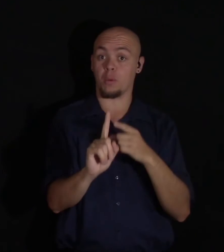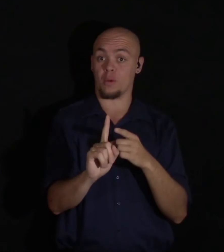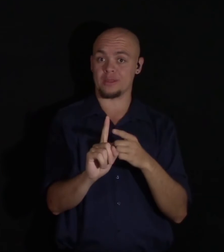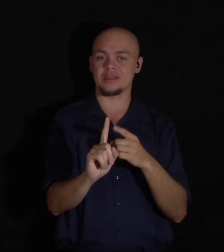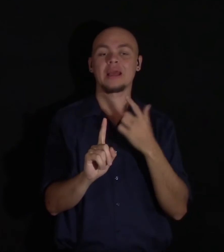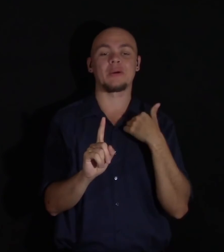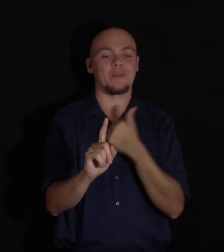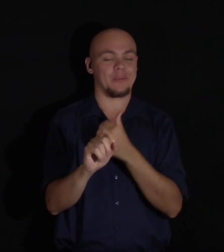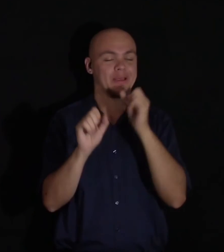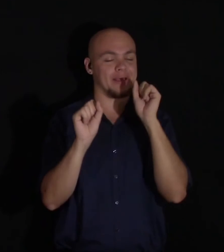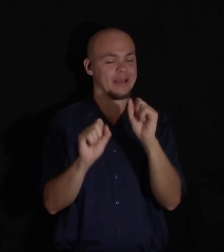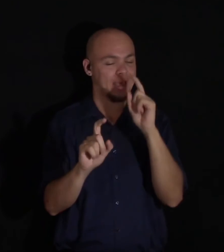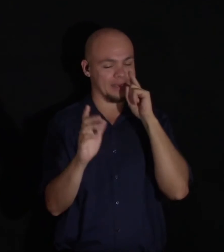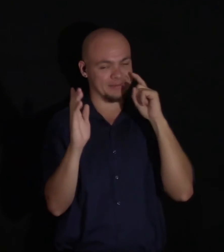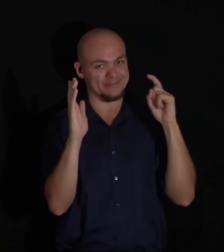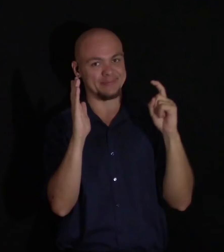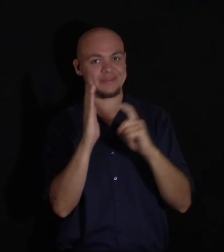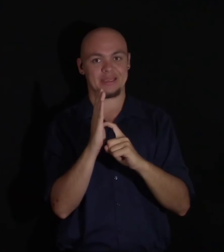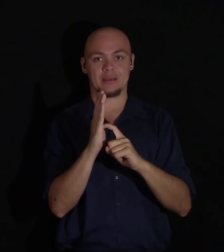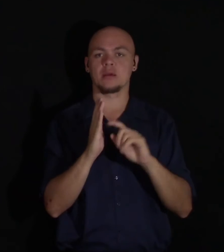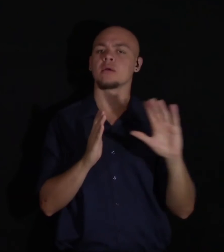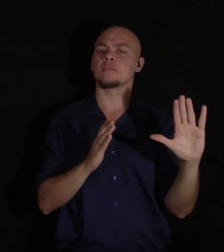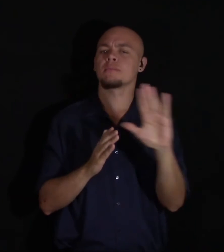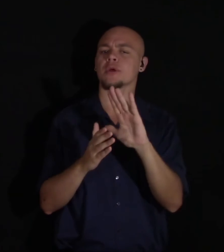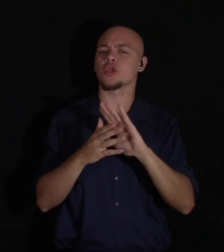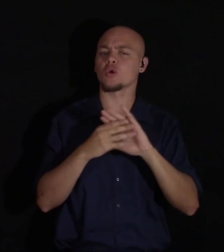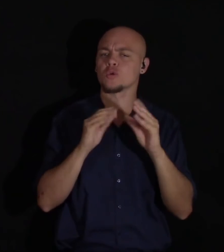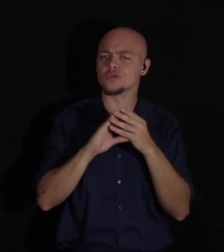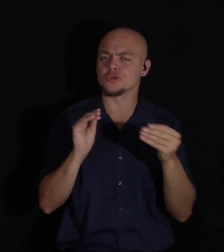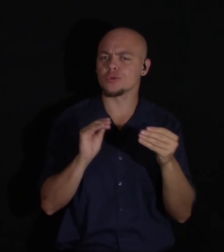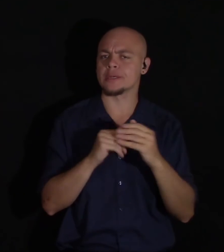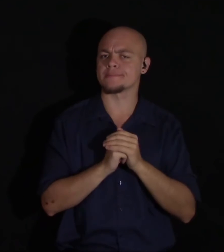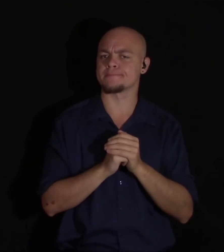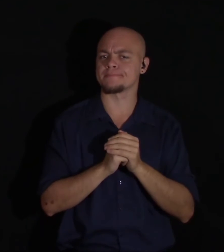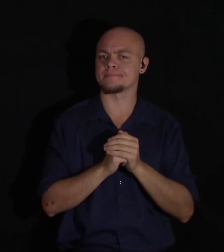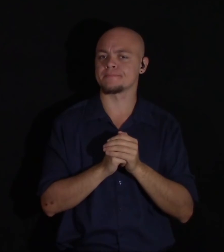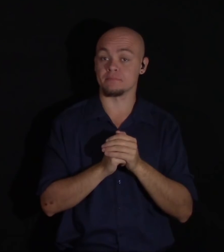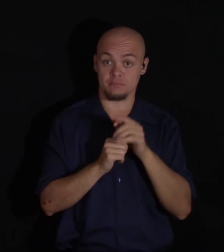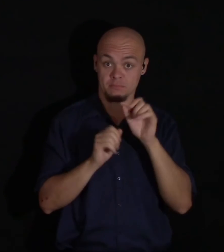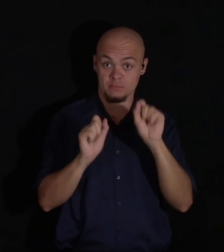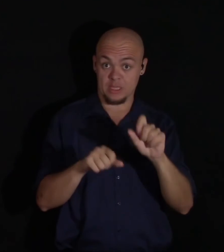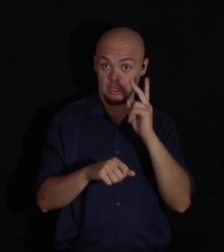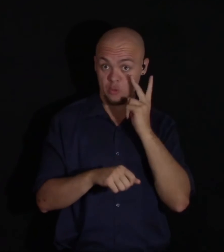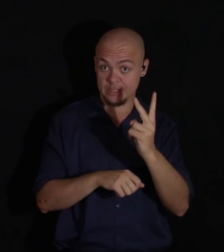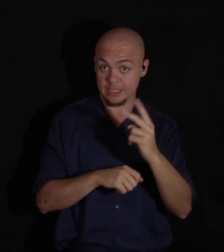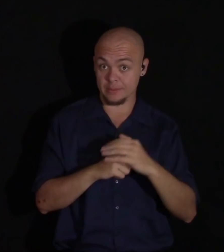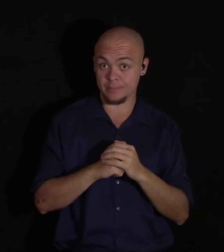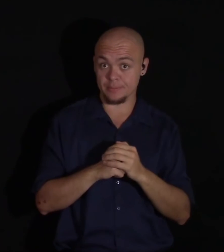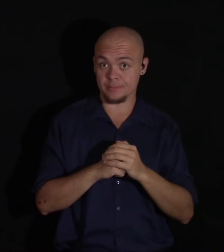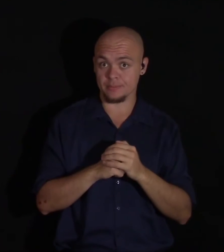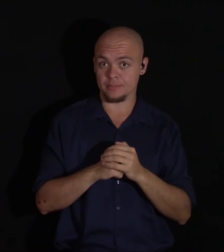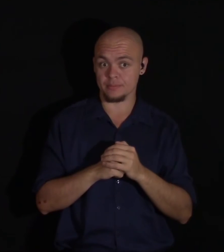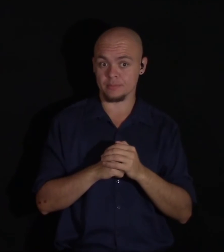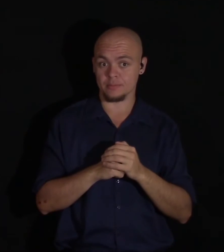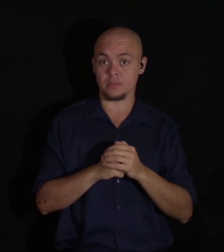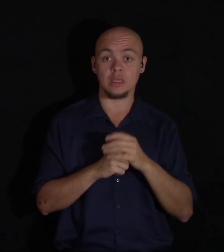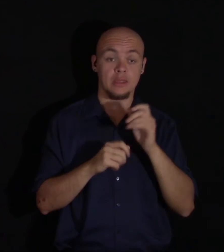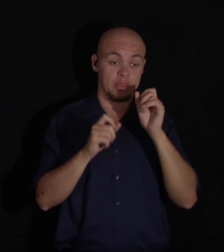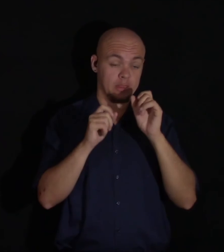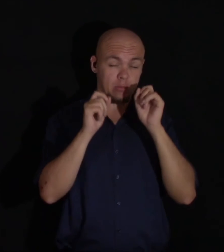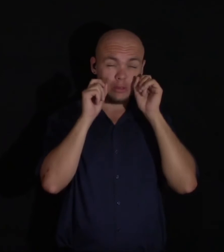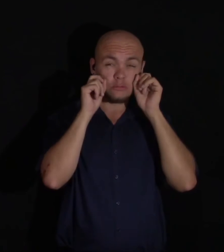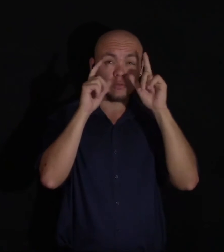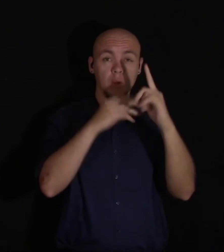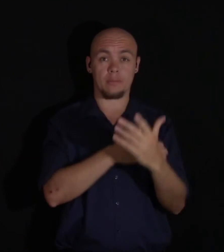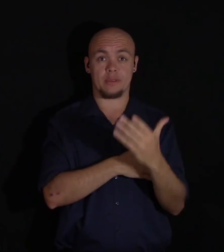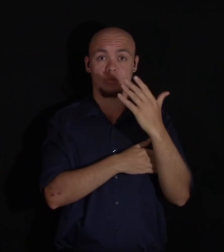see it. But what about your story? Do you think you can see it? It was there when you got up this morning. It was